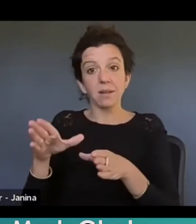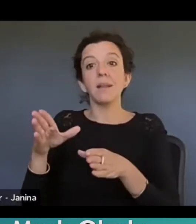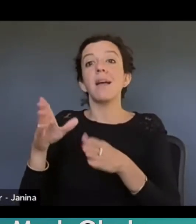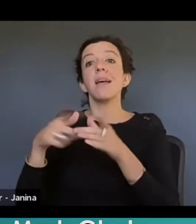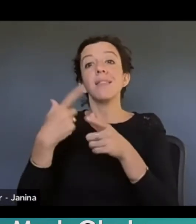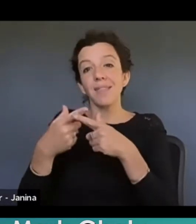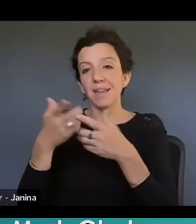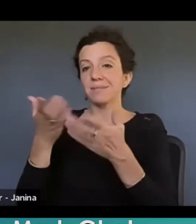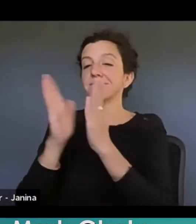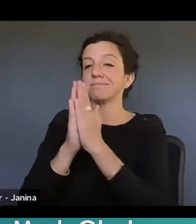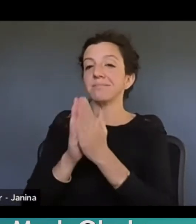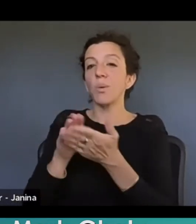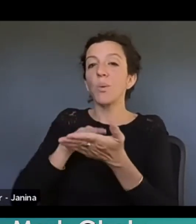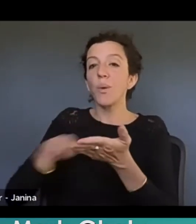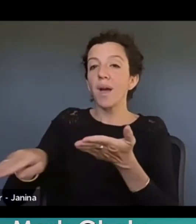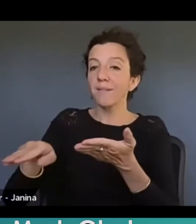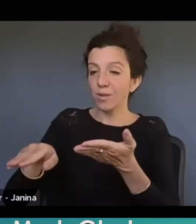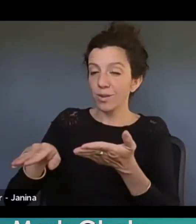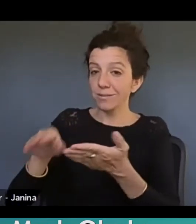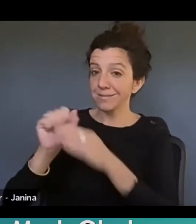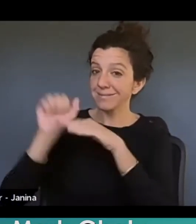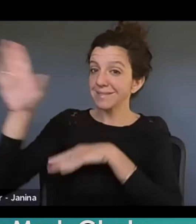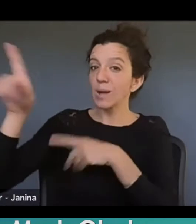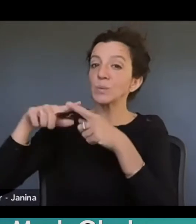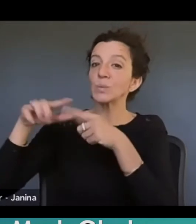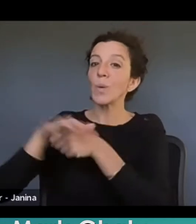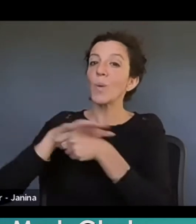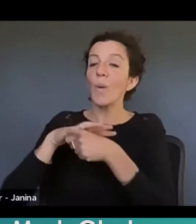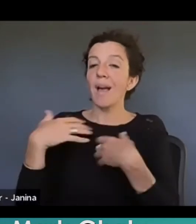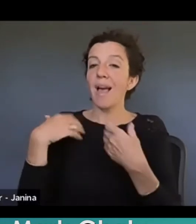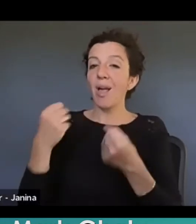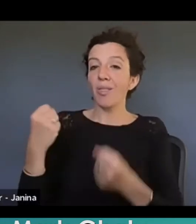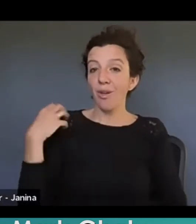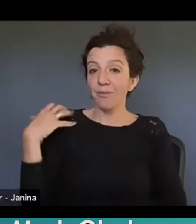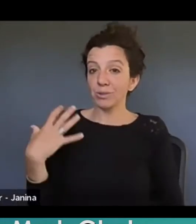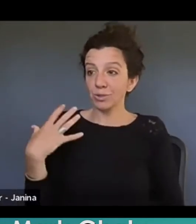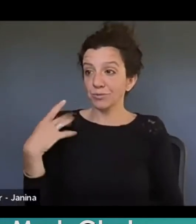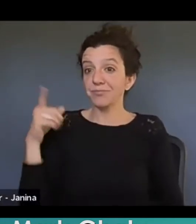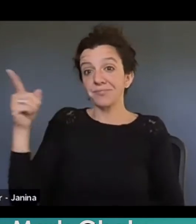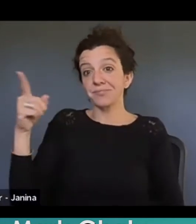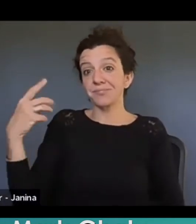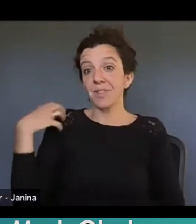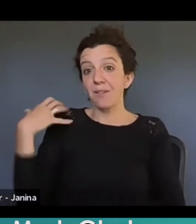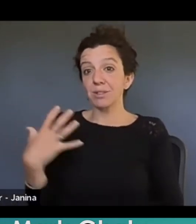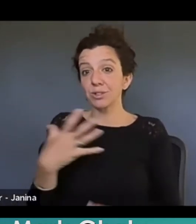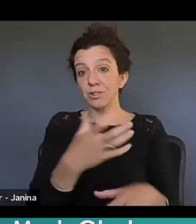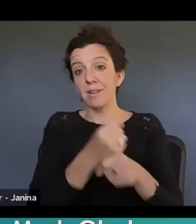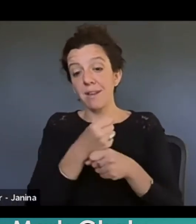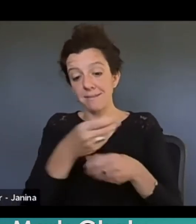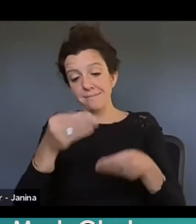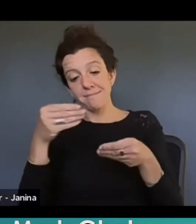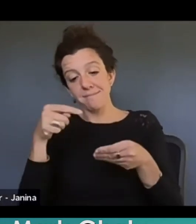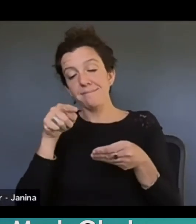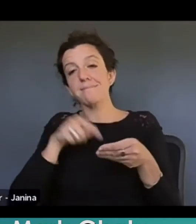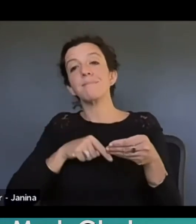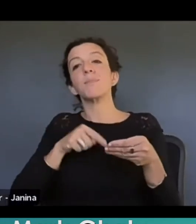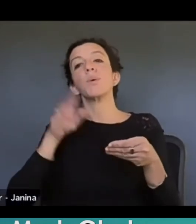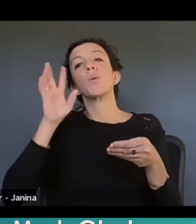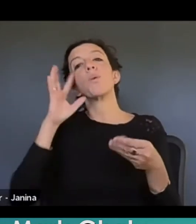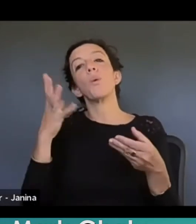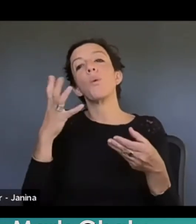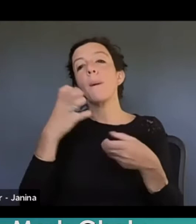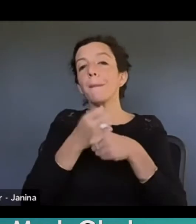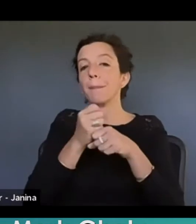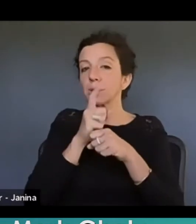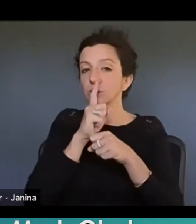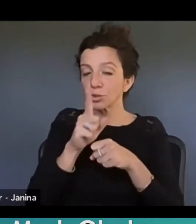waiver to their local health officer. The local health officer, when they receive that application, will be taking several things into consideration. They will want to be assured